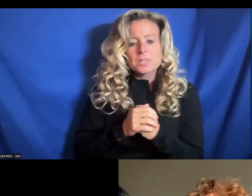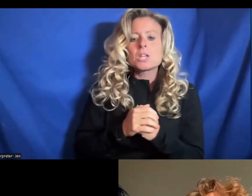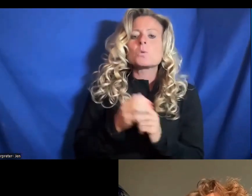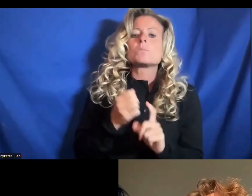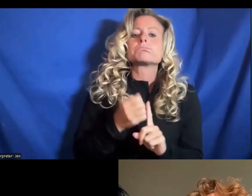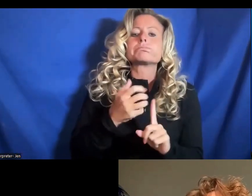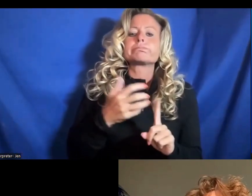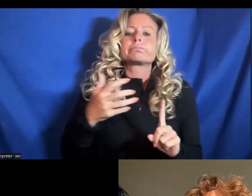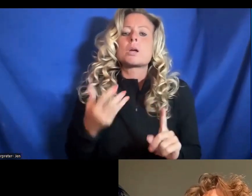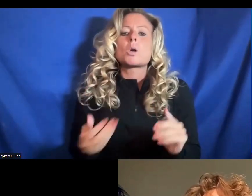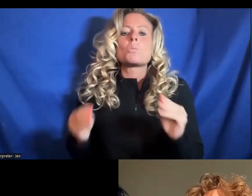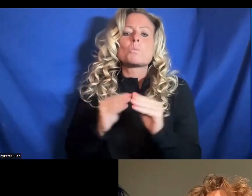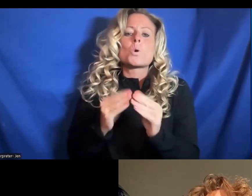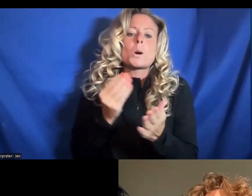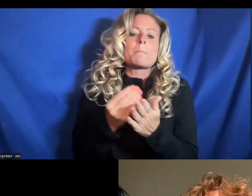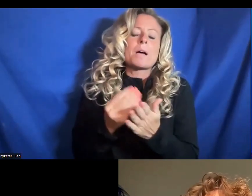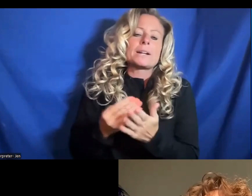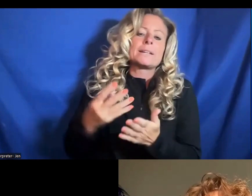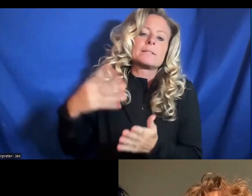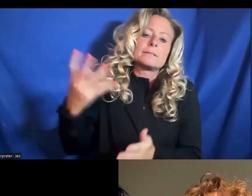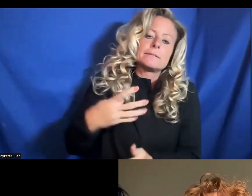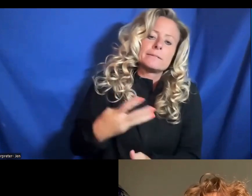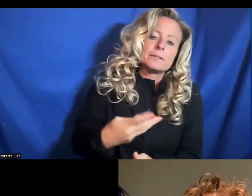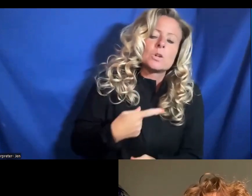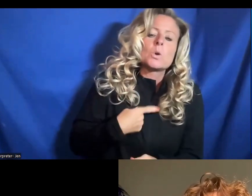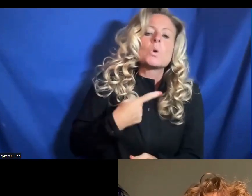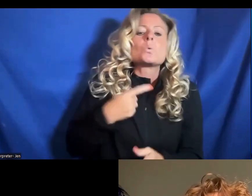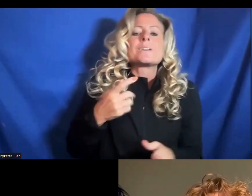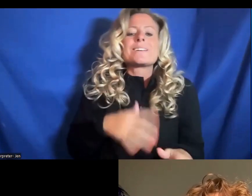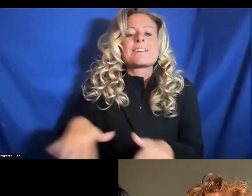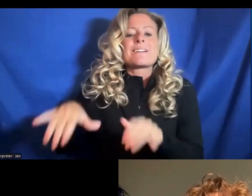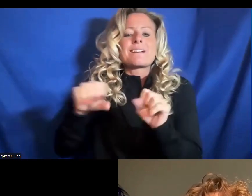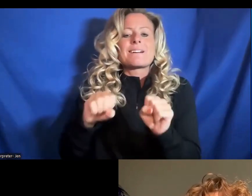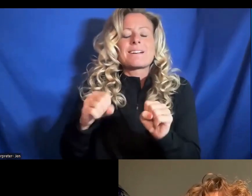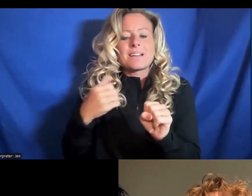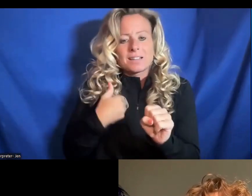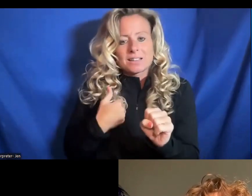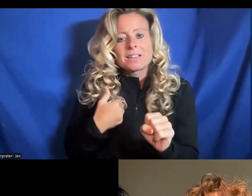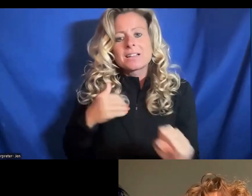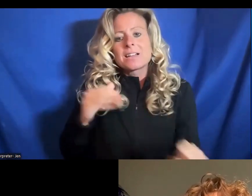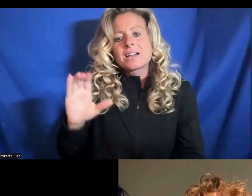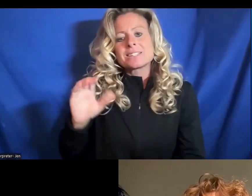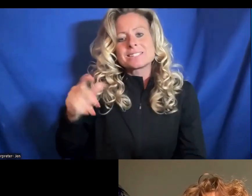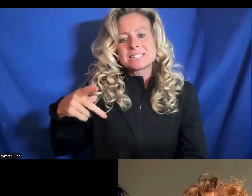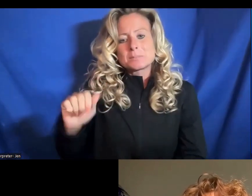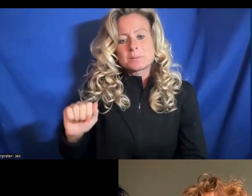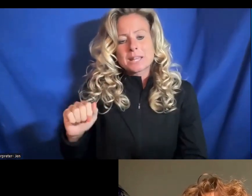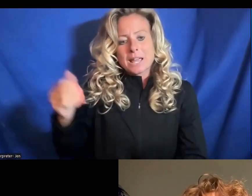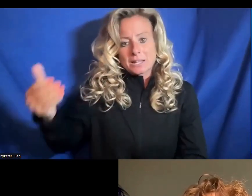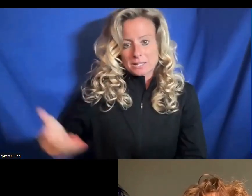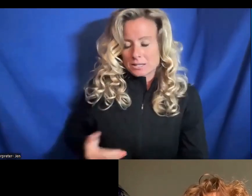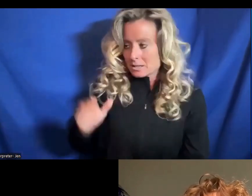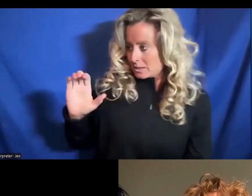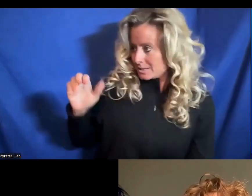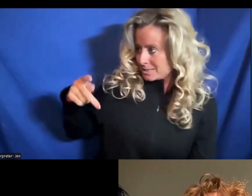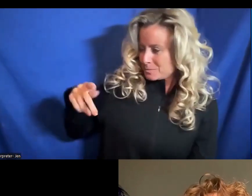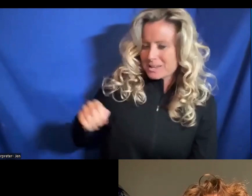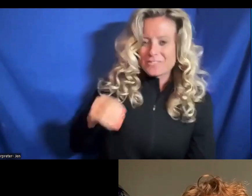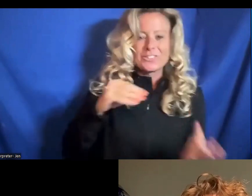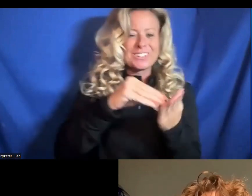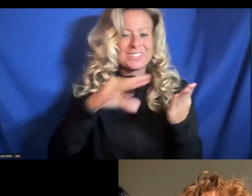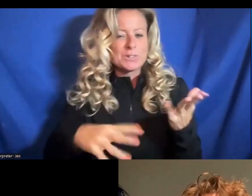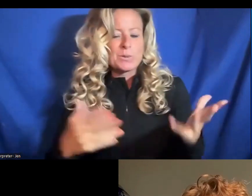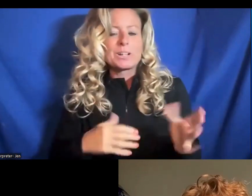and had more money flowing in, we did hire a CPA. Okay. And That a is, CPA is a, for the students, a CPA